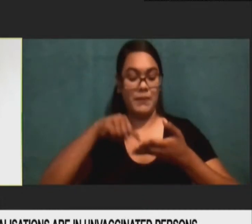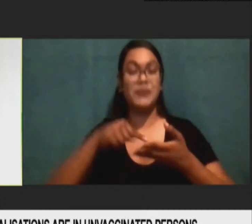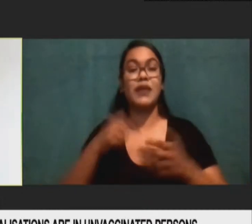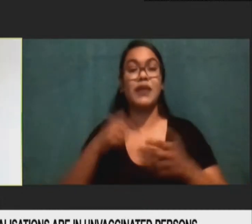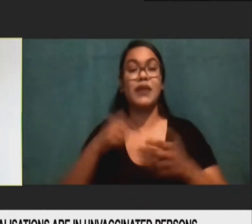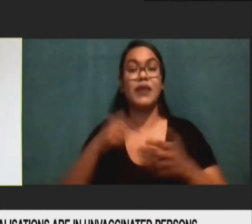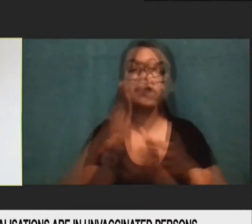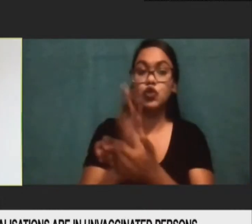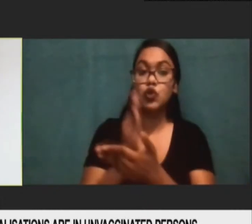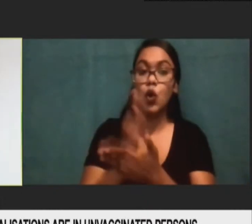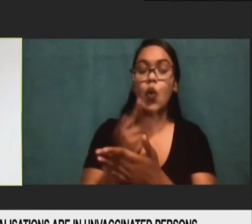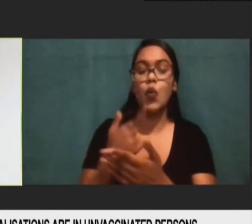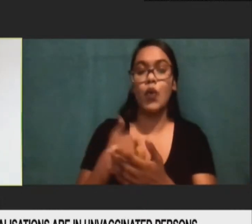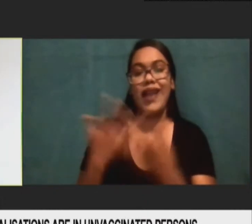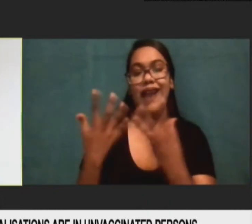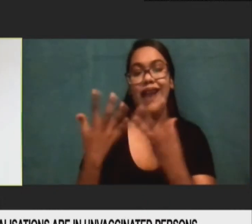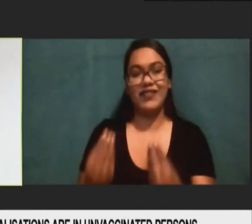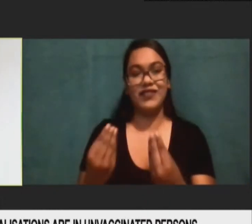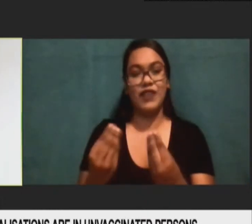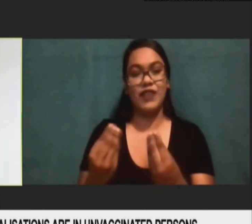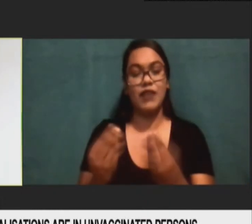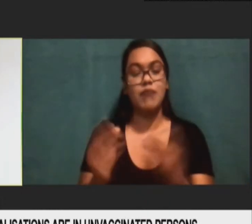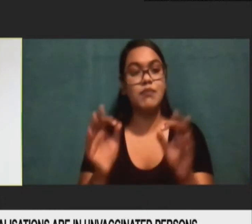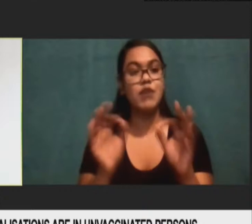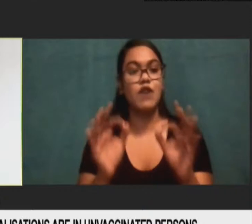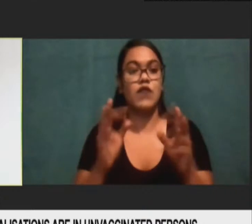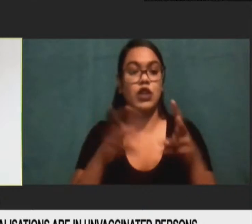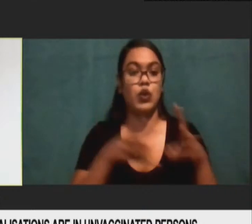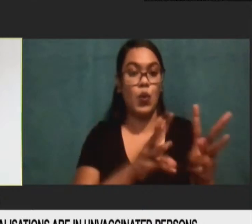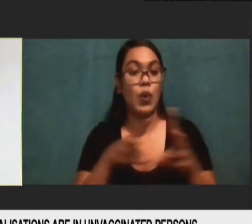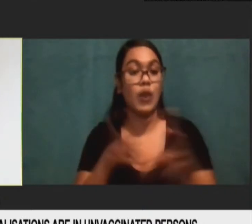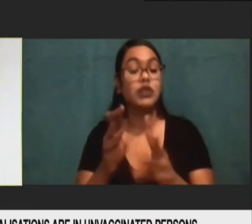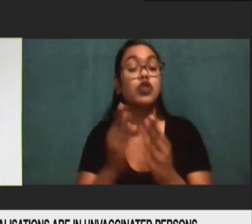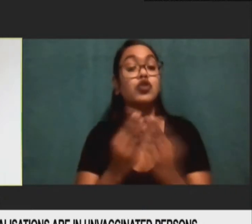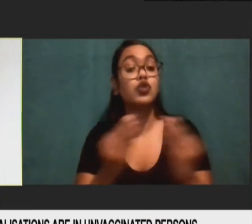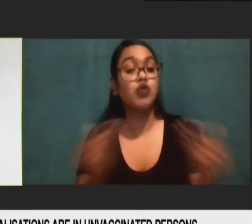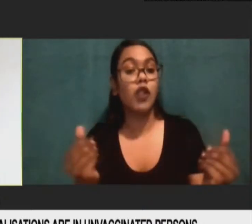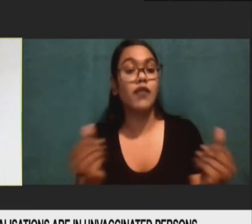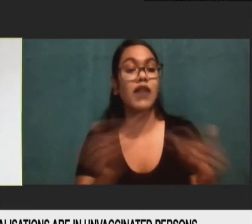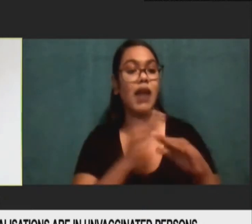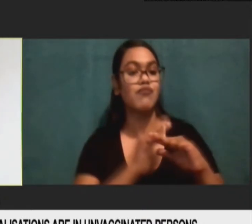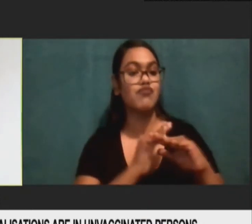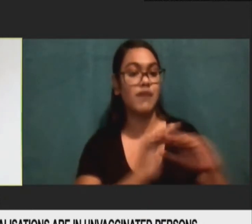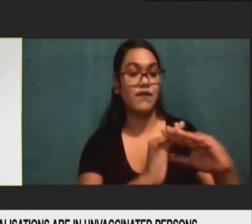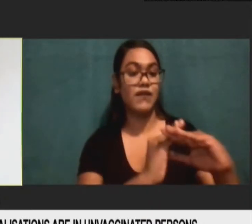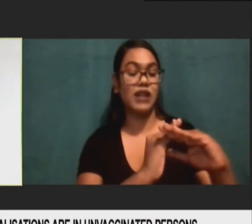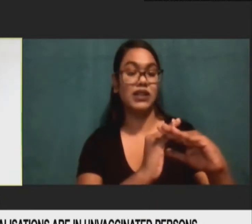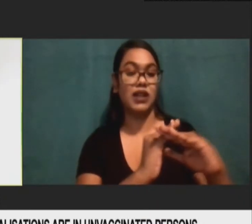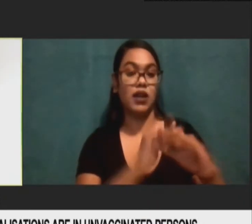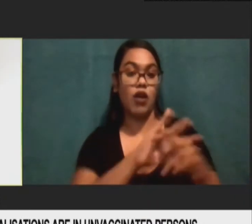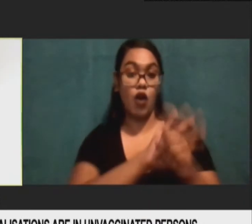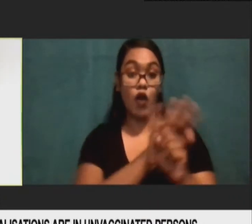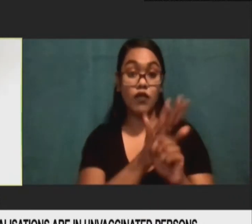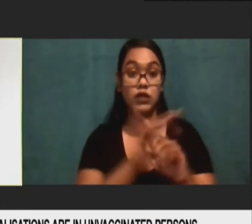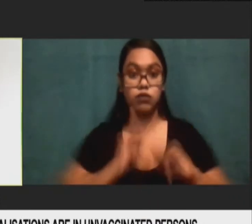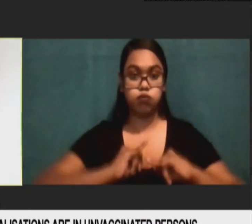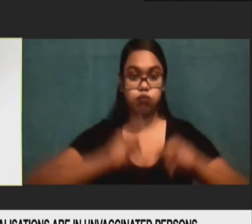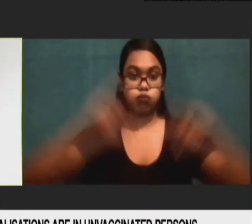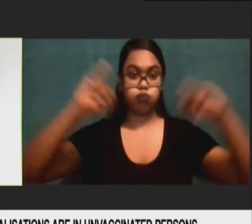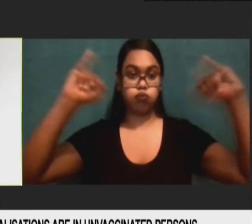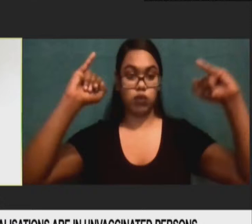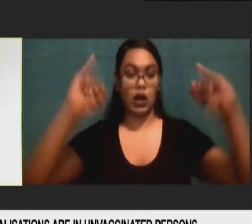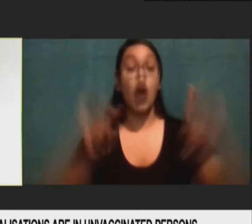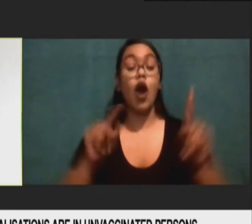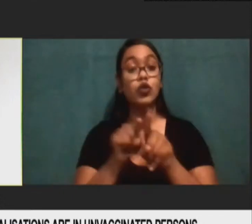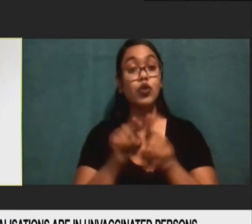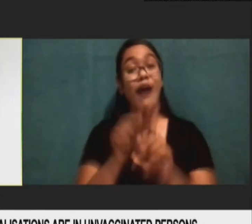from the National Department of Health, and all other partner departments that have been working with us to make sure